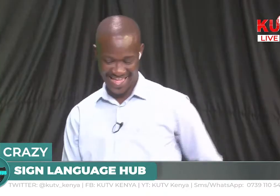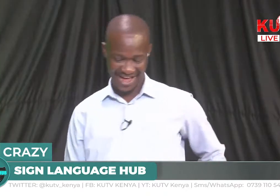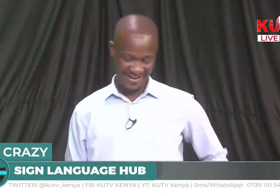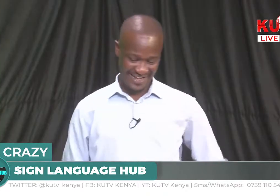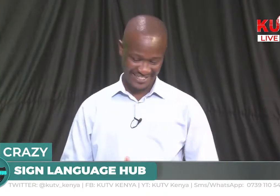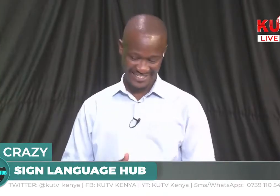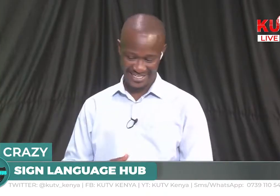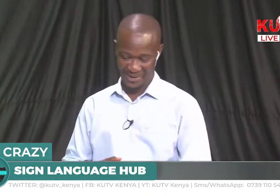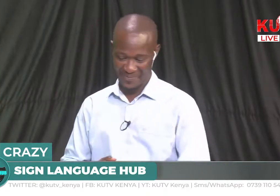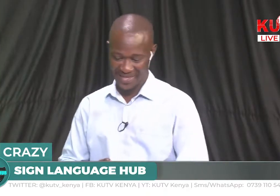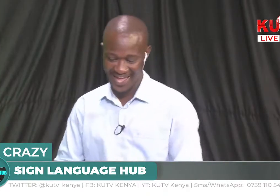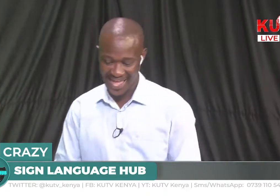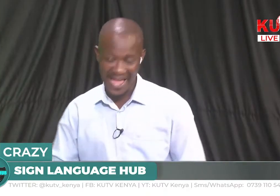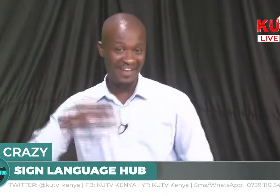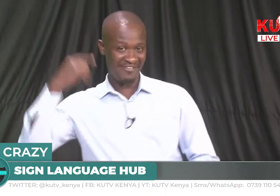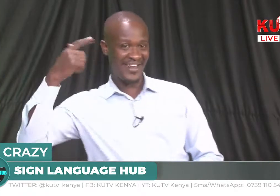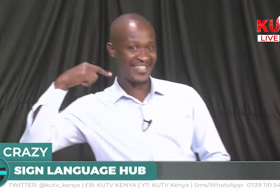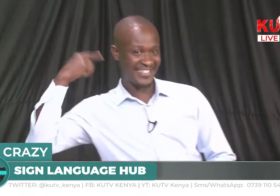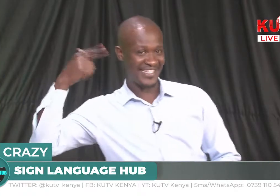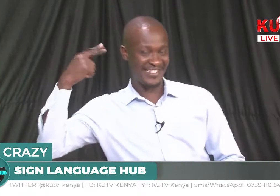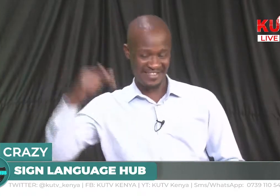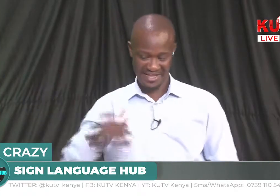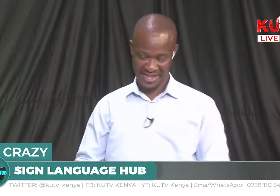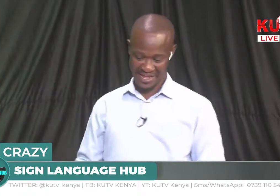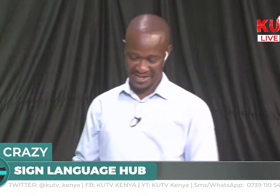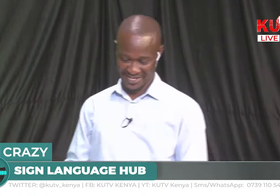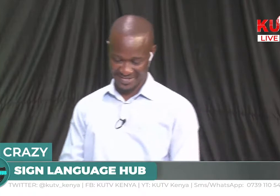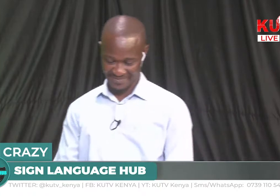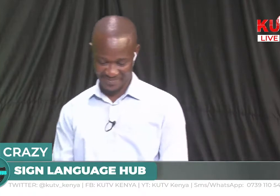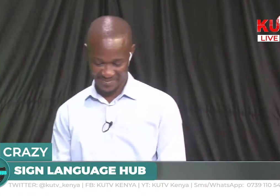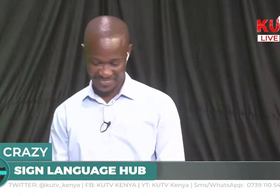All right, let's continue. Crazy. Okay.